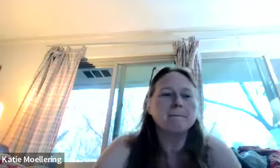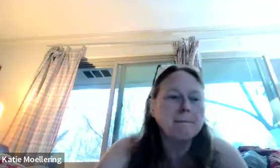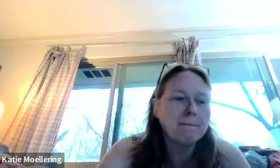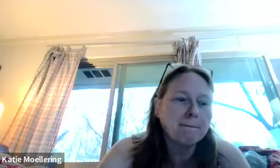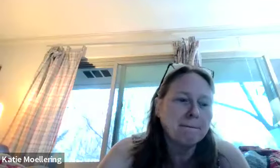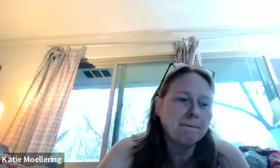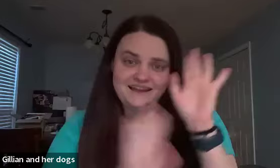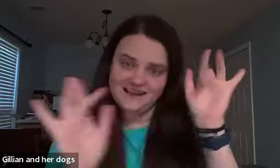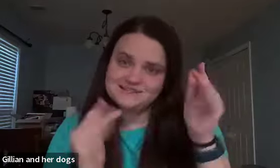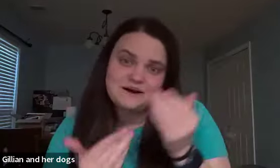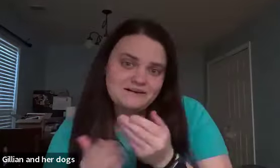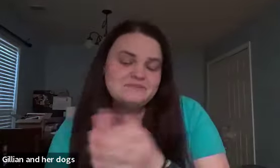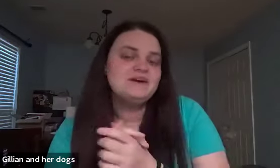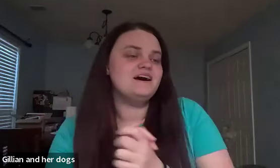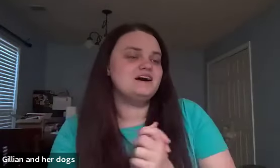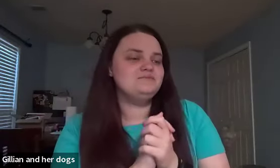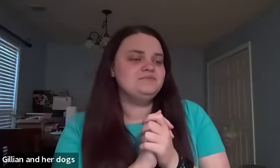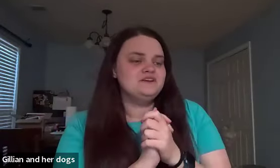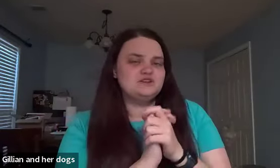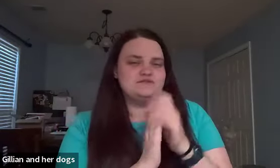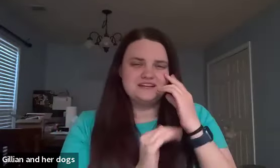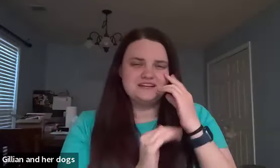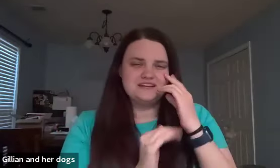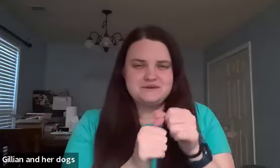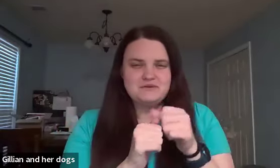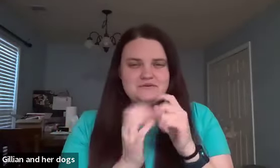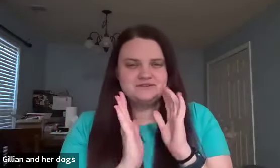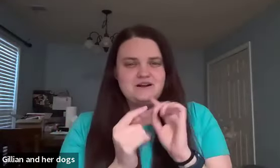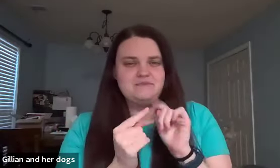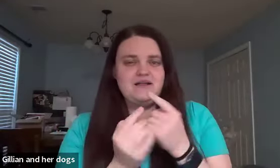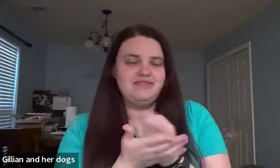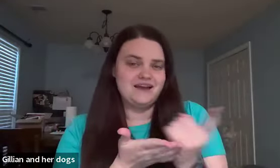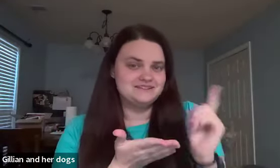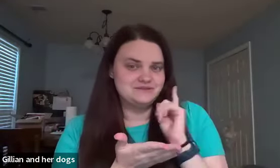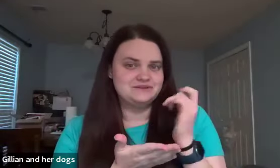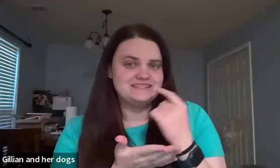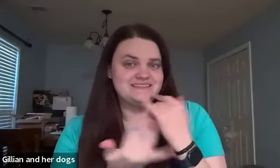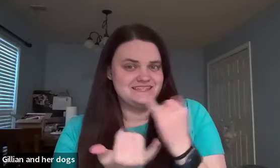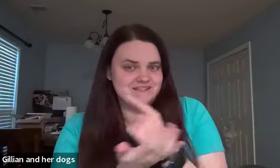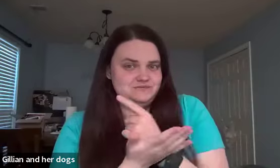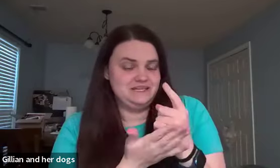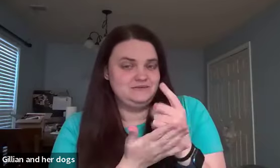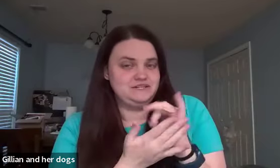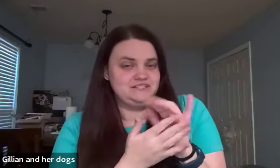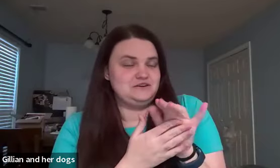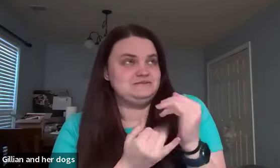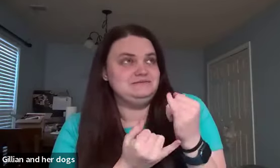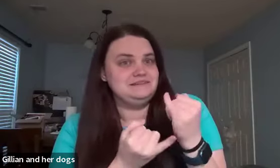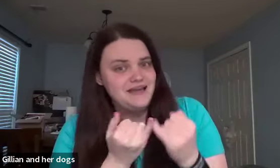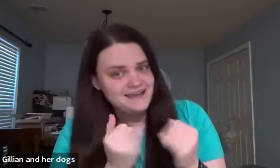So, hi guys, welcome. So if you guys remember what we were talking about last week, we said this week, which is our